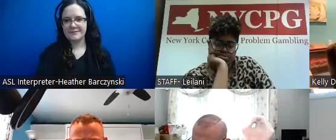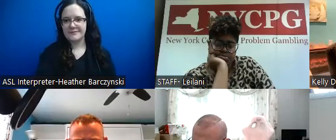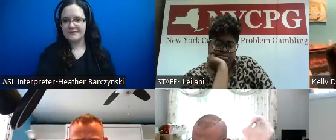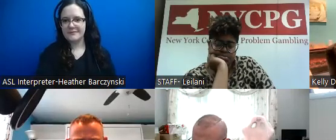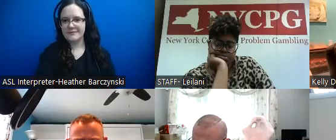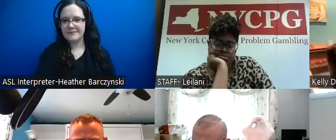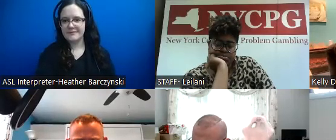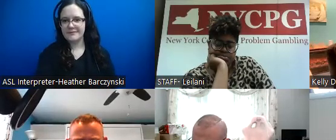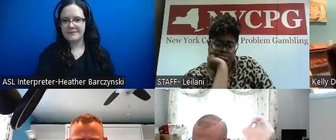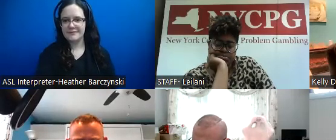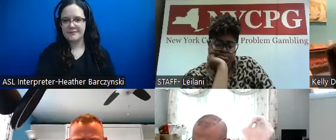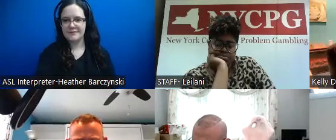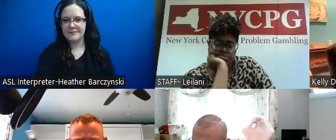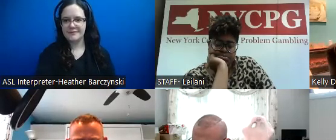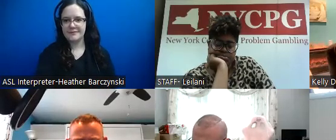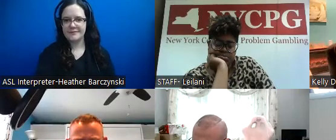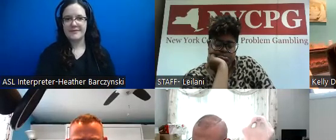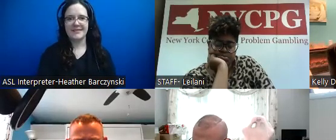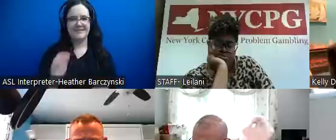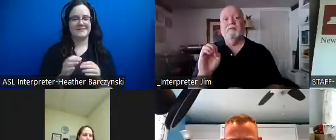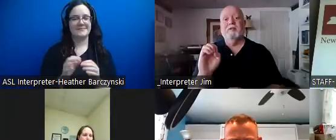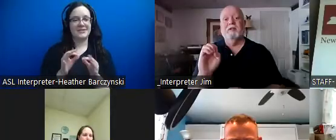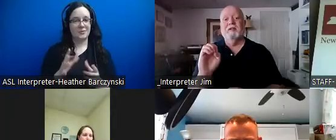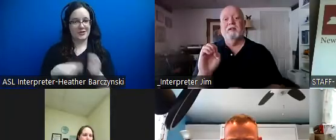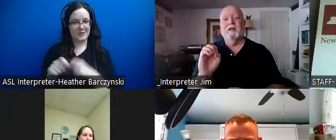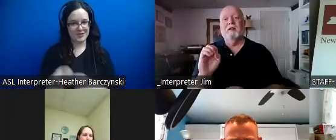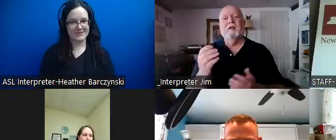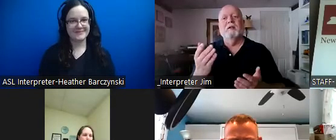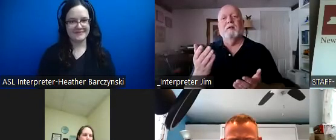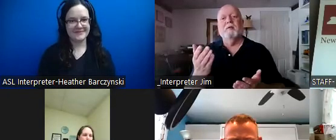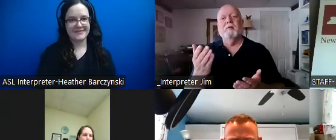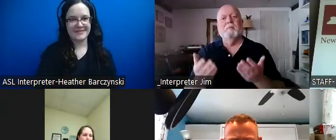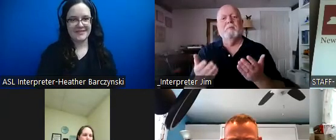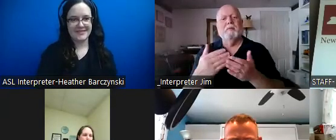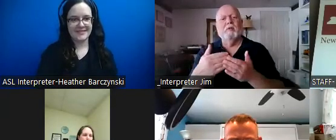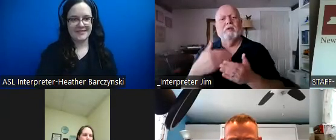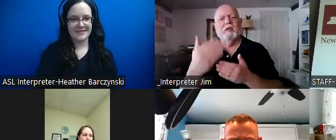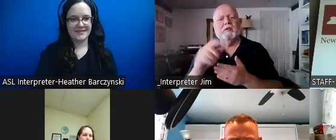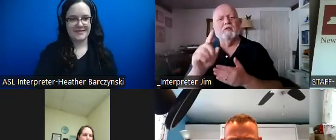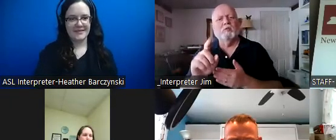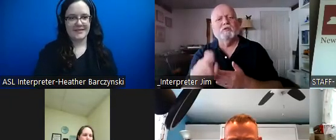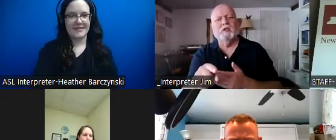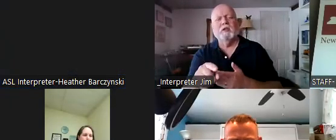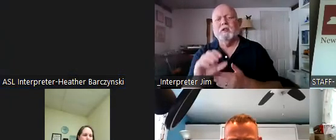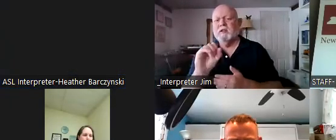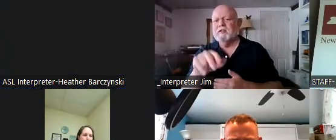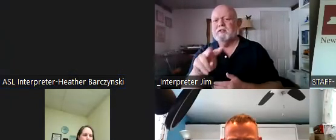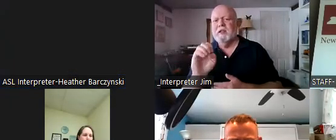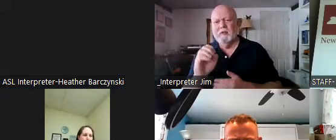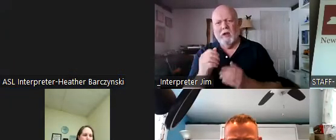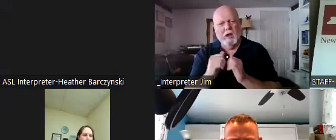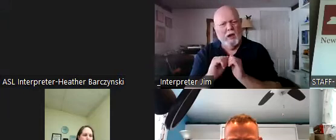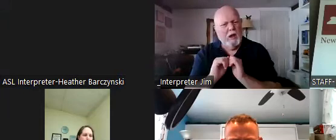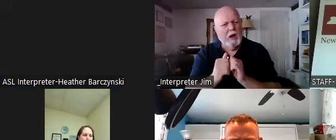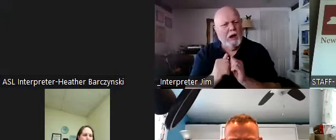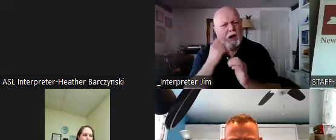this may lead into our next question, which is, when did you decide to seek help? But how did you notice your behavior was affecting your family? Was that